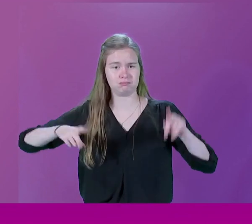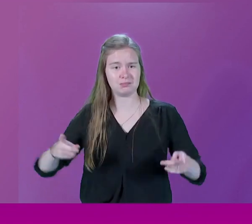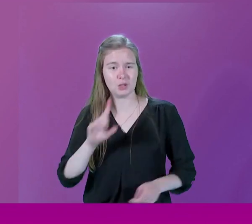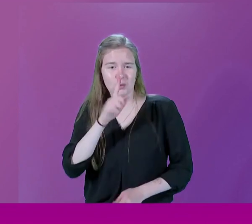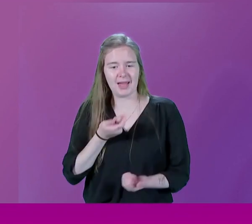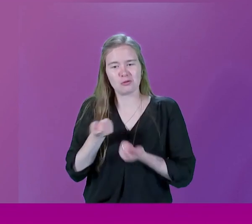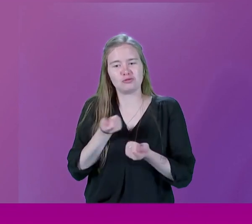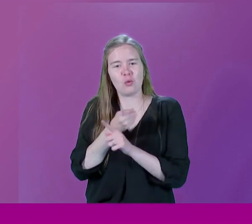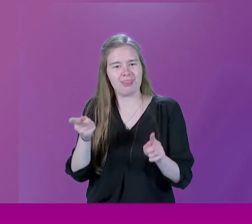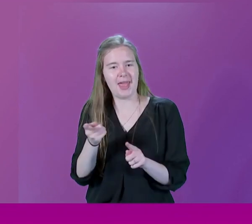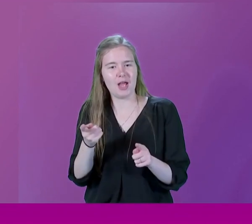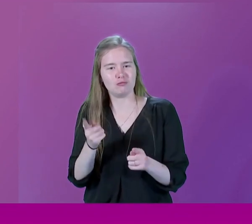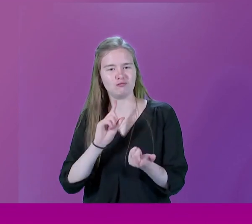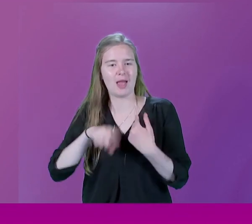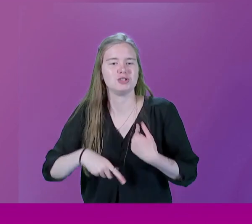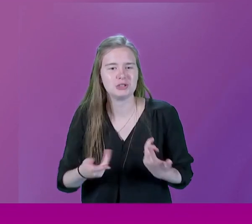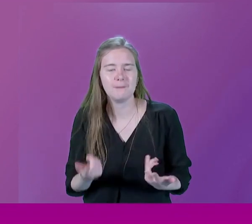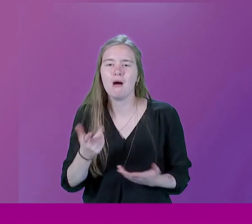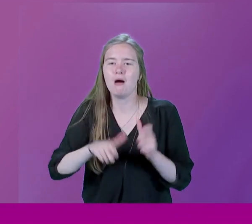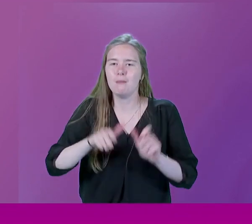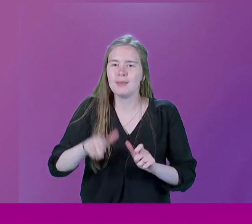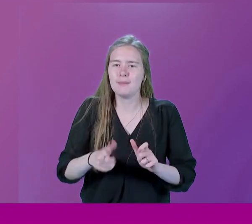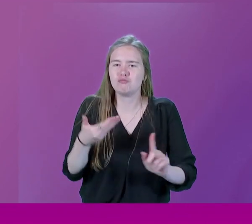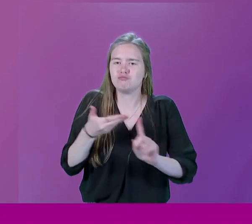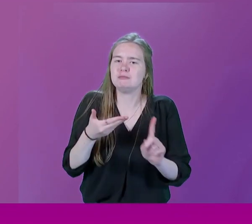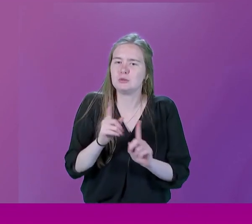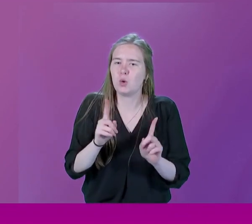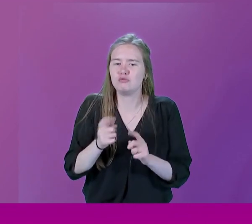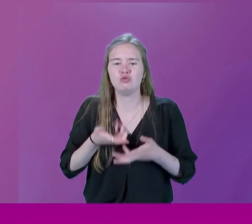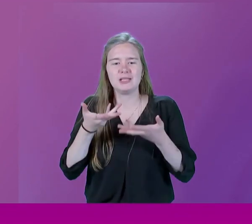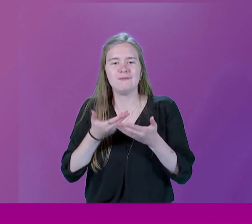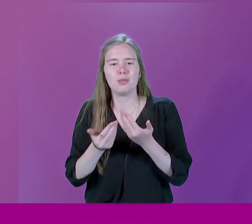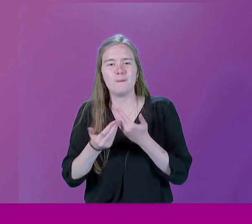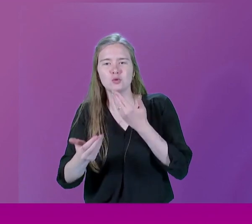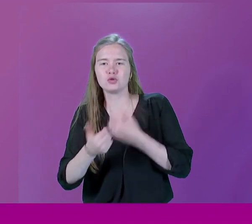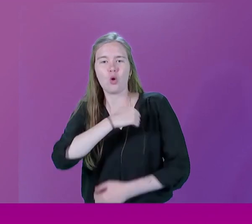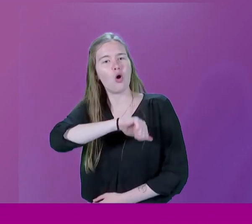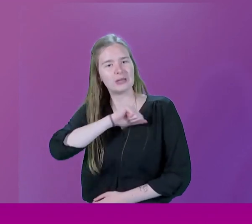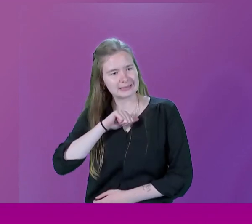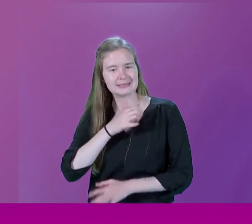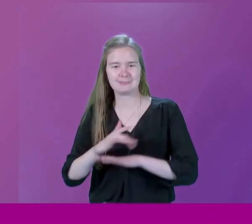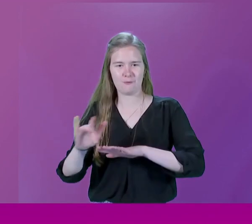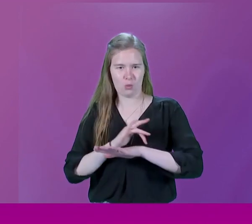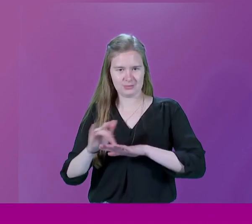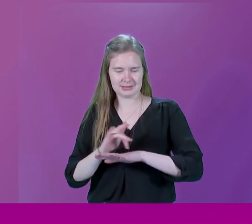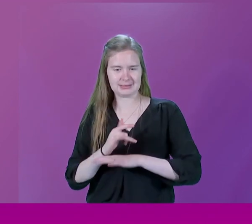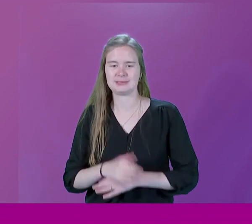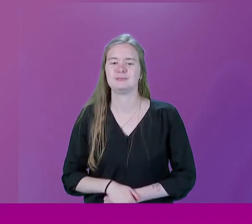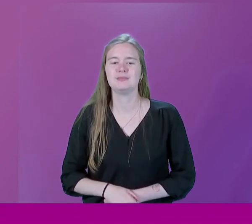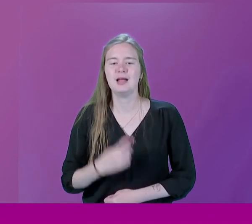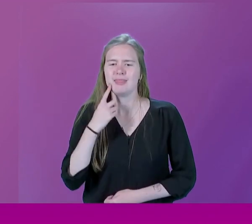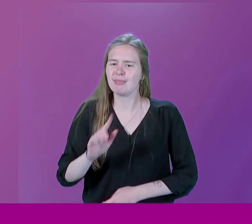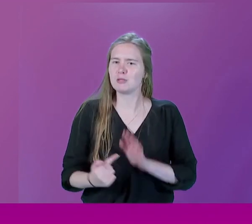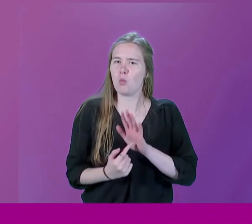can't really control that. But people do recognize if you give the most honest performance. And I think this was